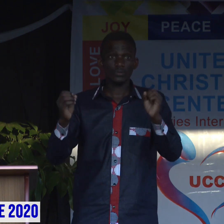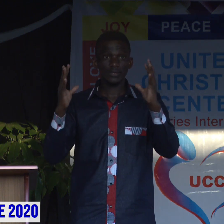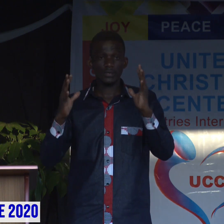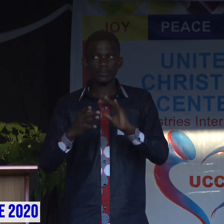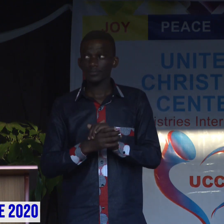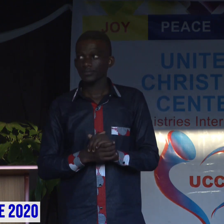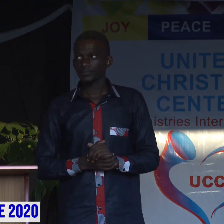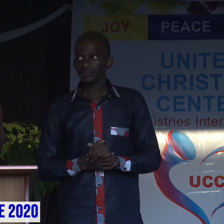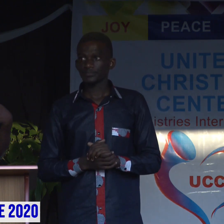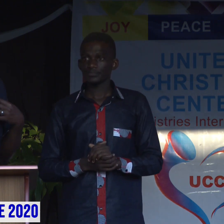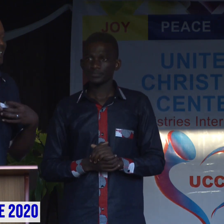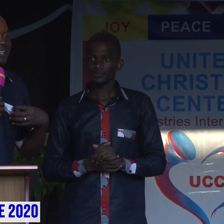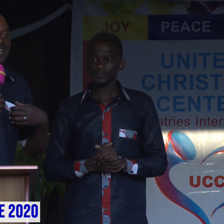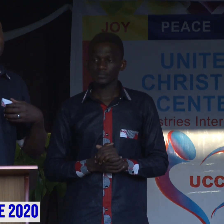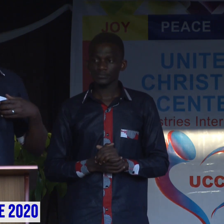Hallelujah. Amen.